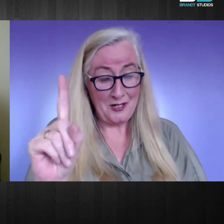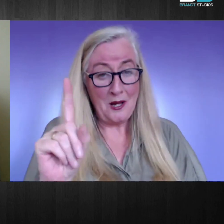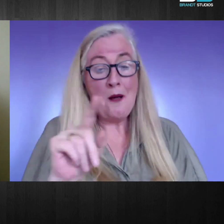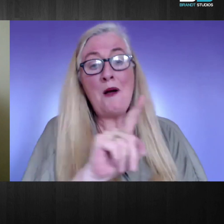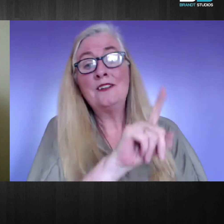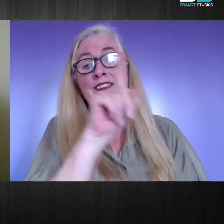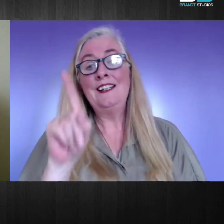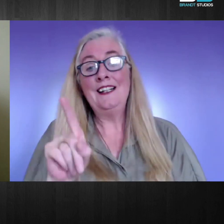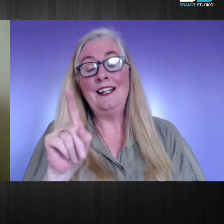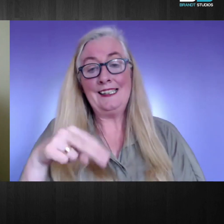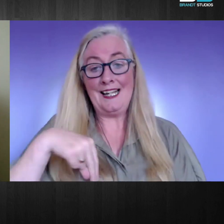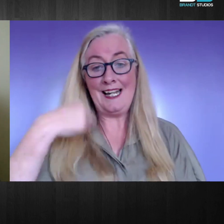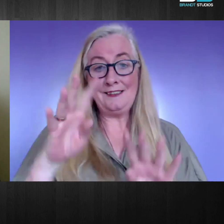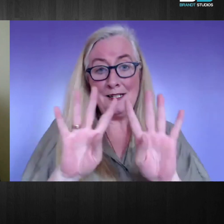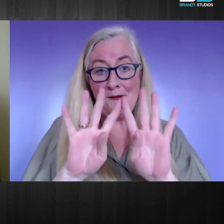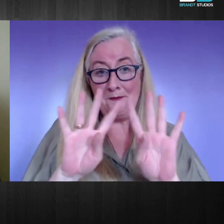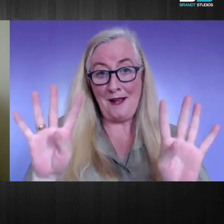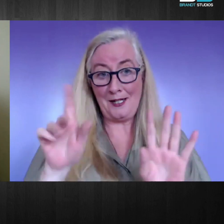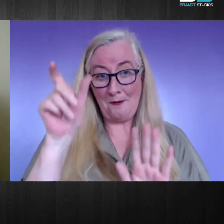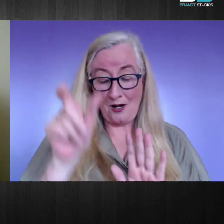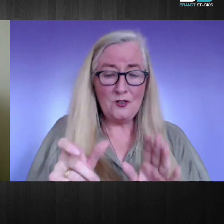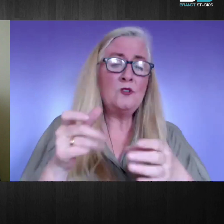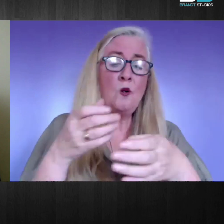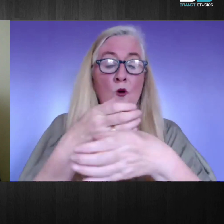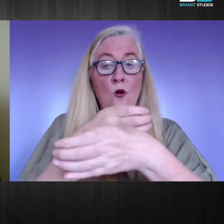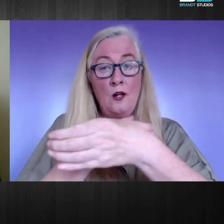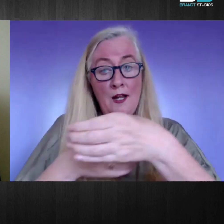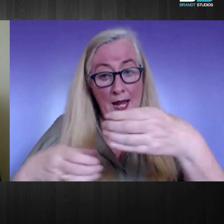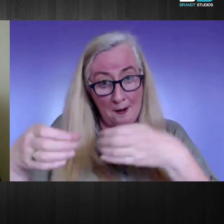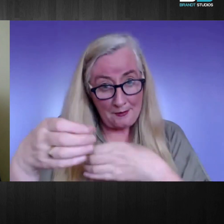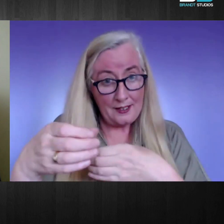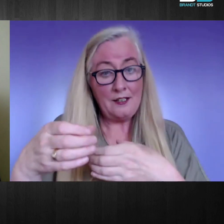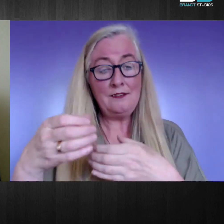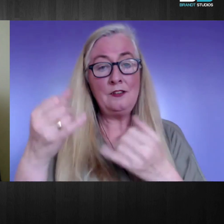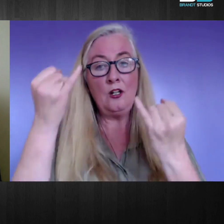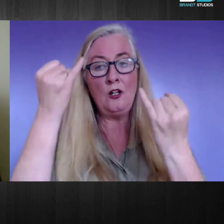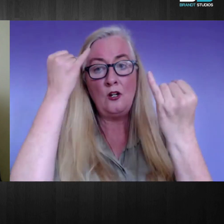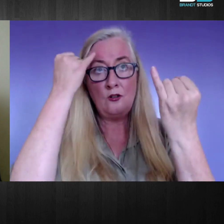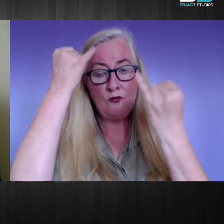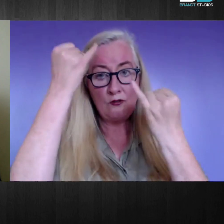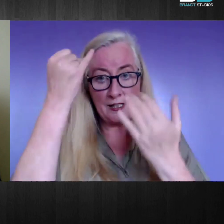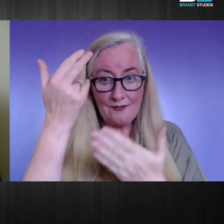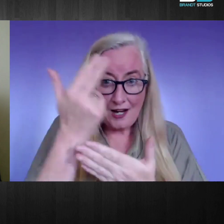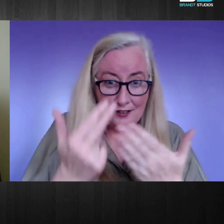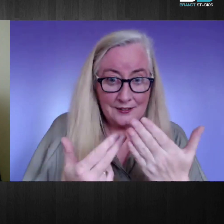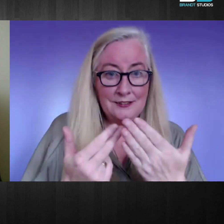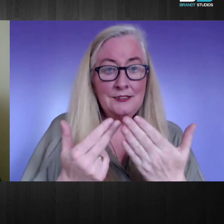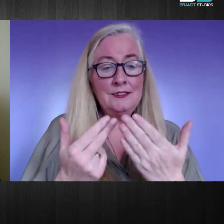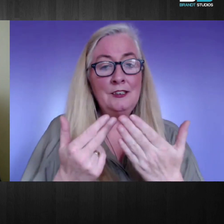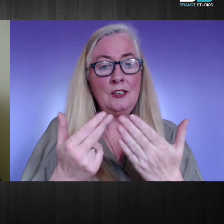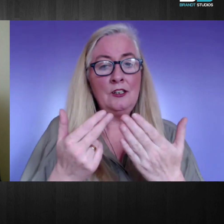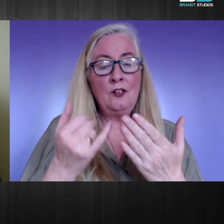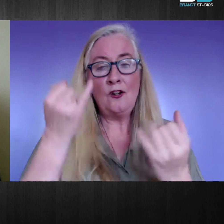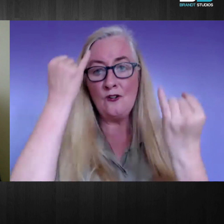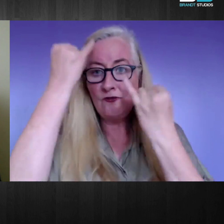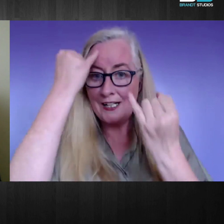talk about empathy and creative arts and everything else through a different lens. And that's the creative writing and literature. And with